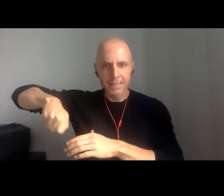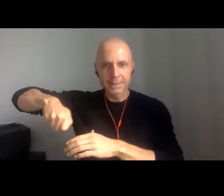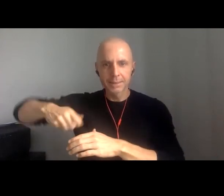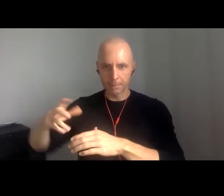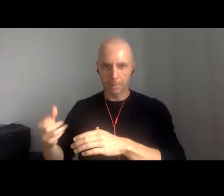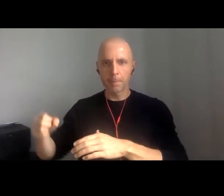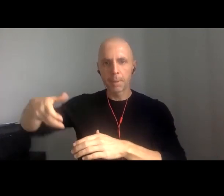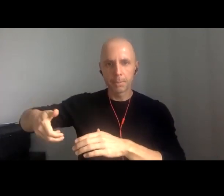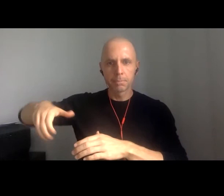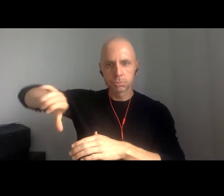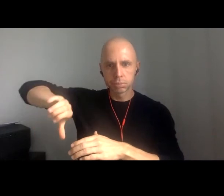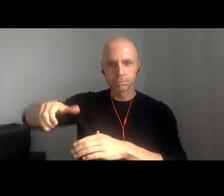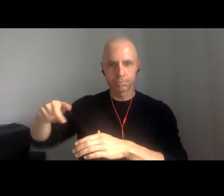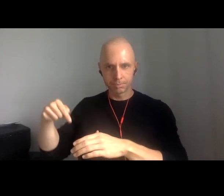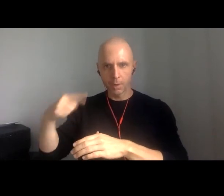bad.